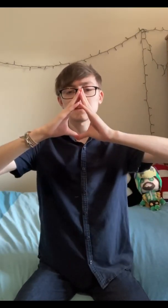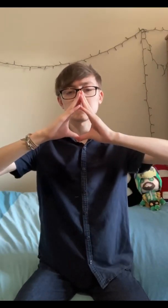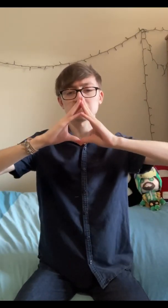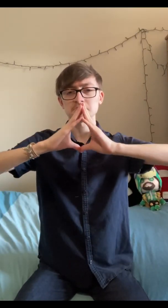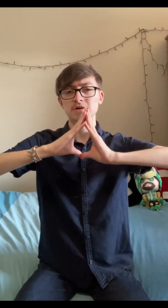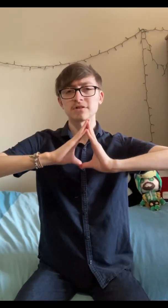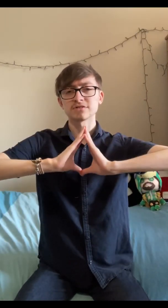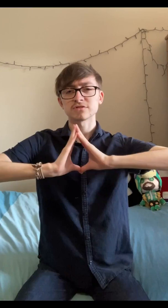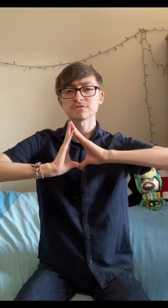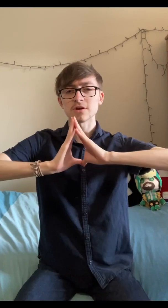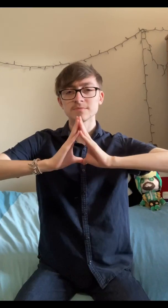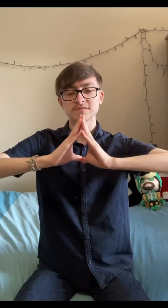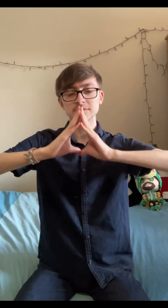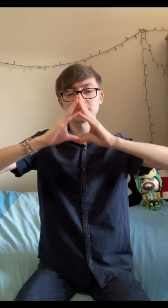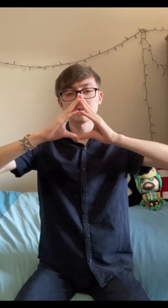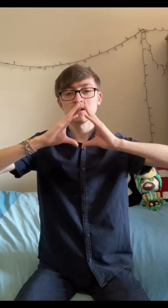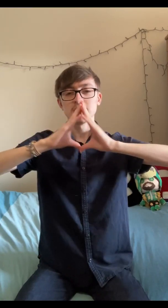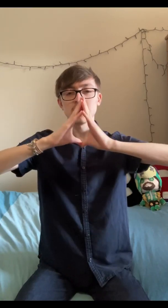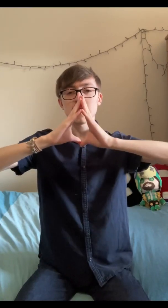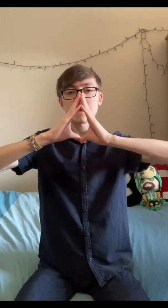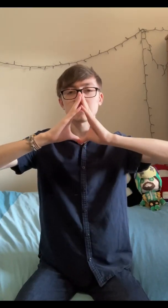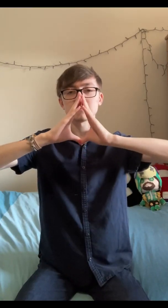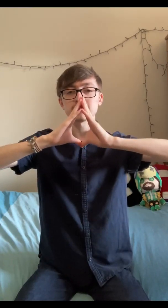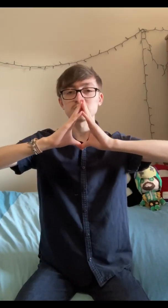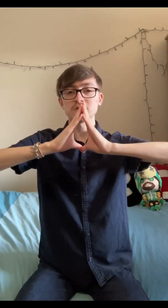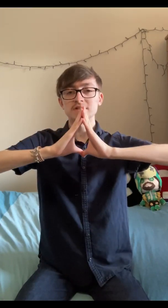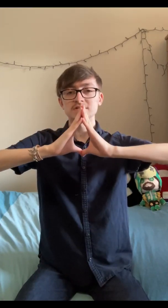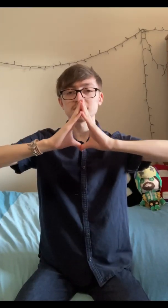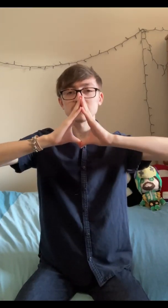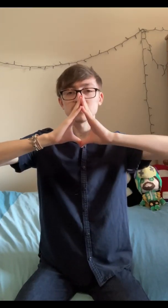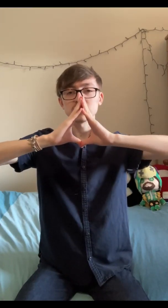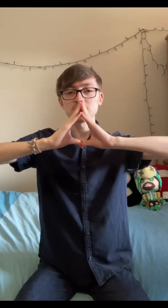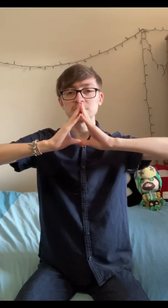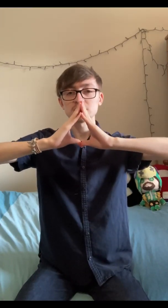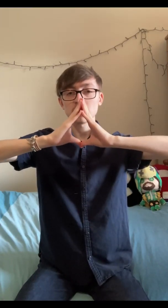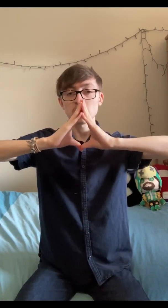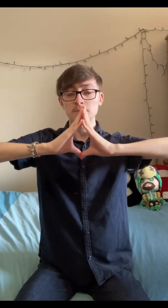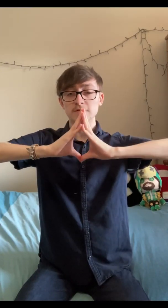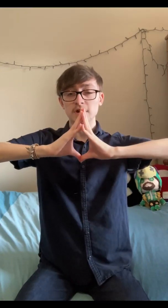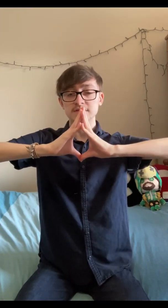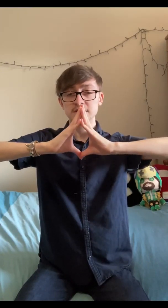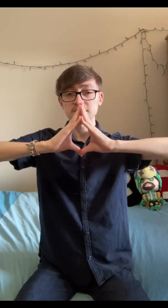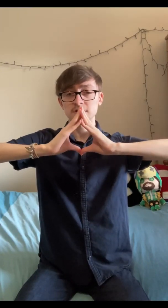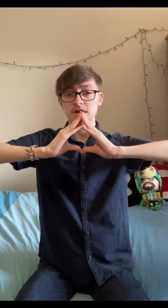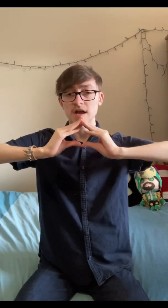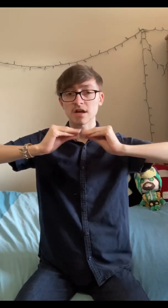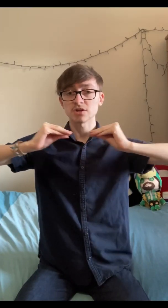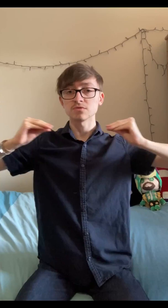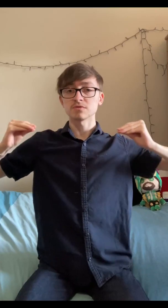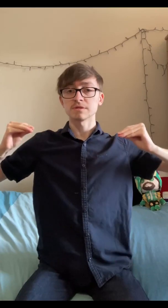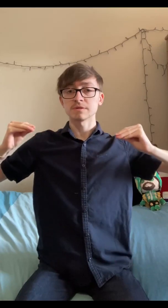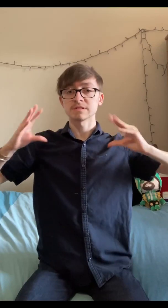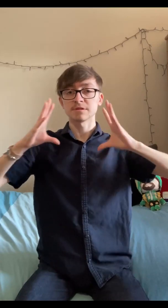the biological terms, if you will. And for twins, you would hold both your hands together and you would split them